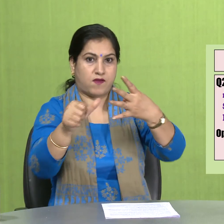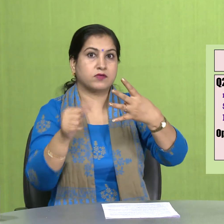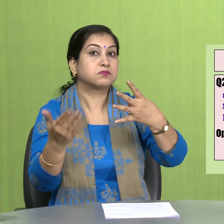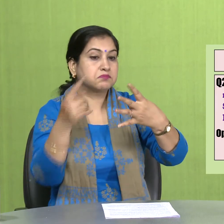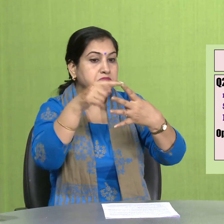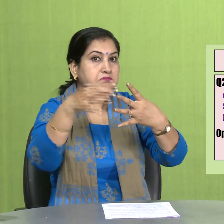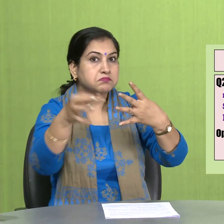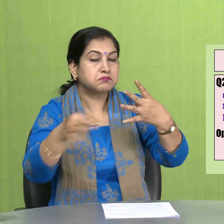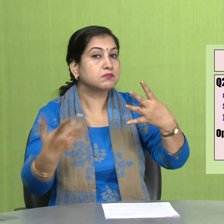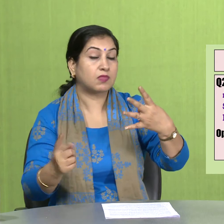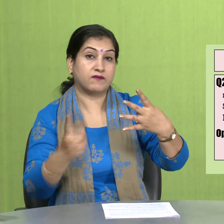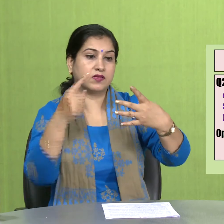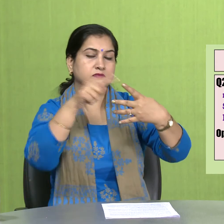The first option is 14 people.